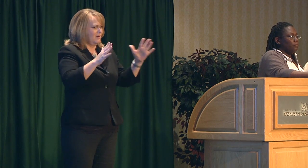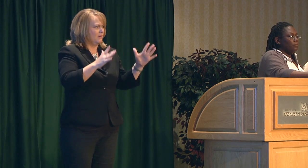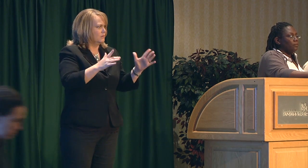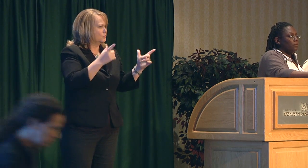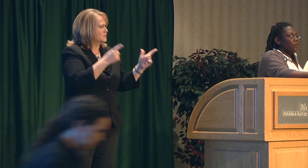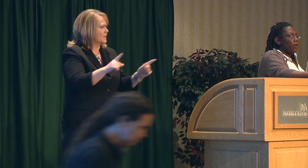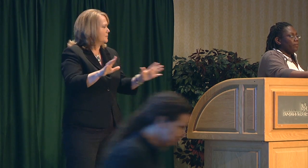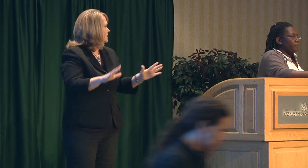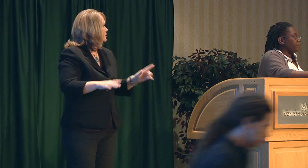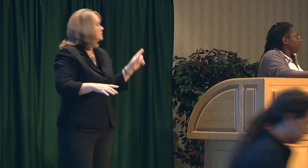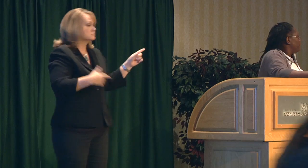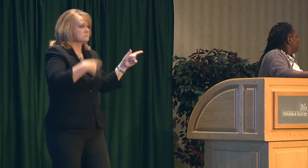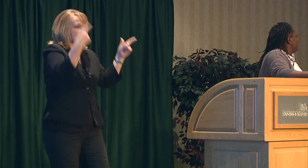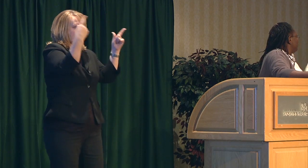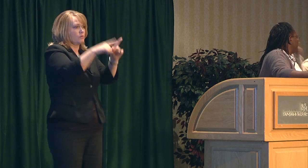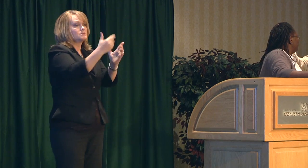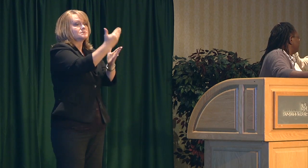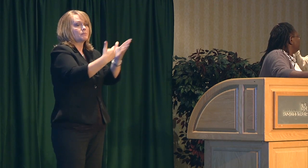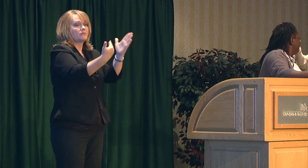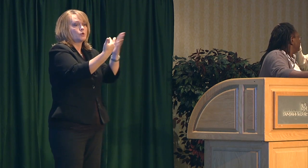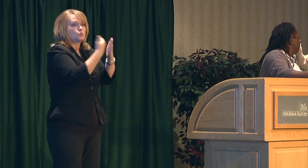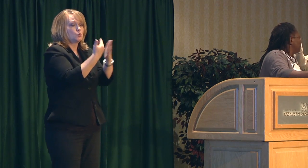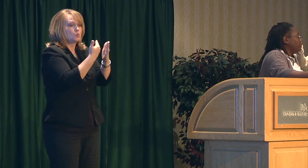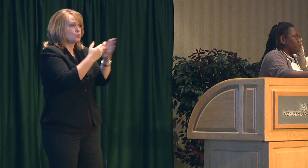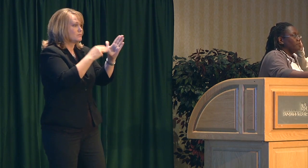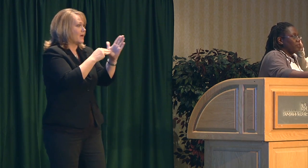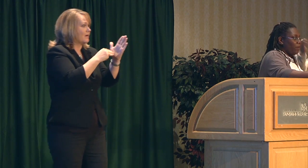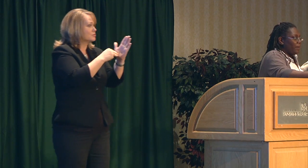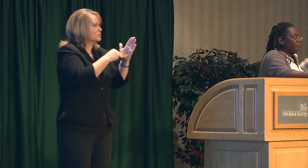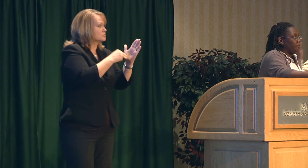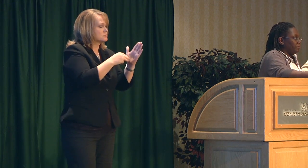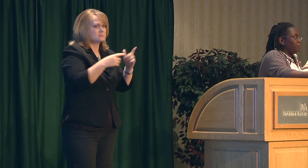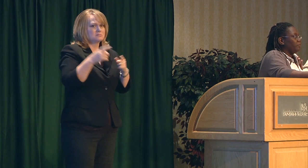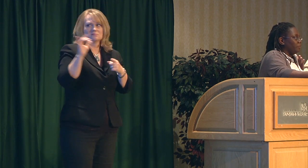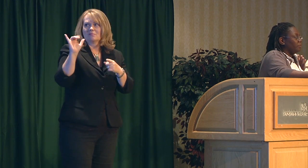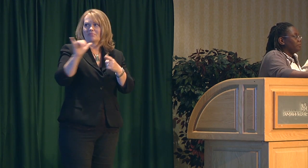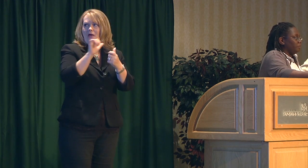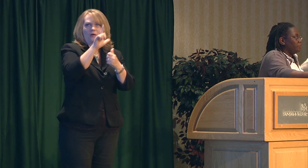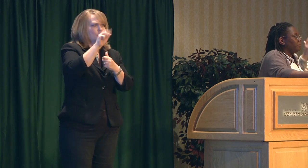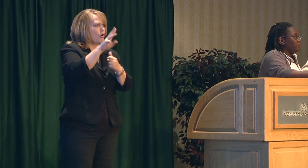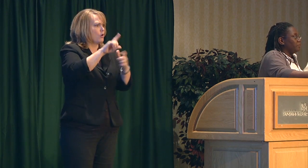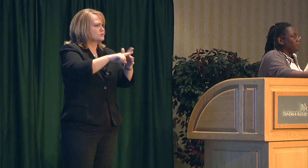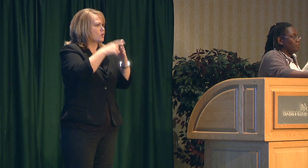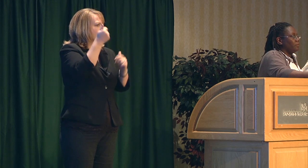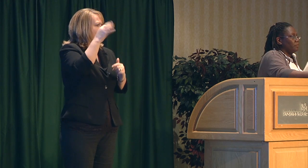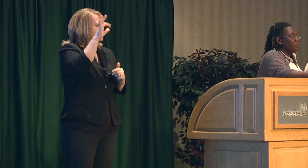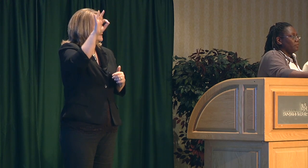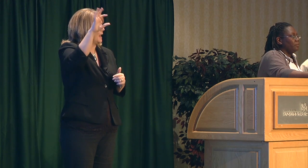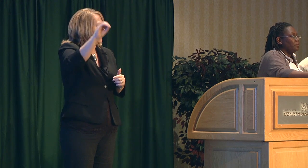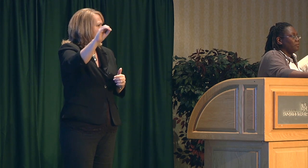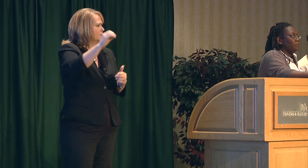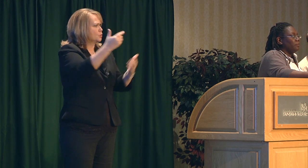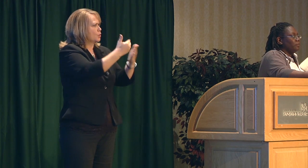down. Especially some of the new doctors. You know, this came out in 1990. There's a lot of old doctors out there. But they, like Valerie was